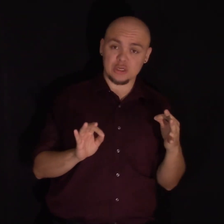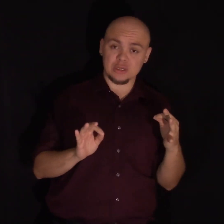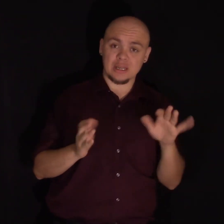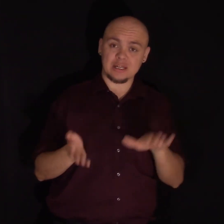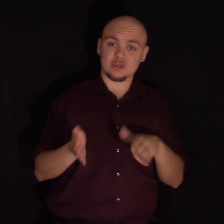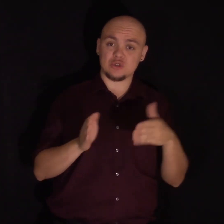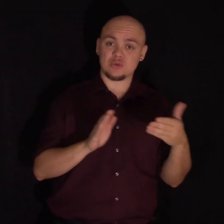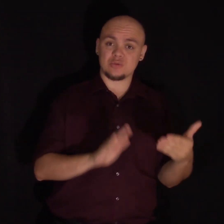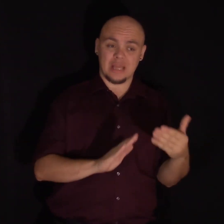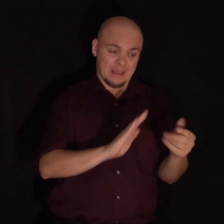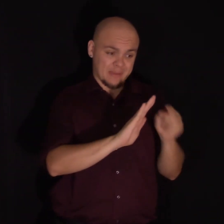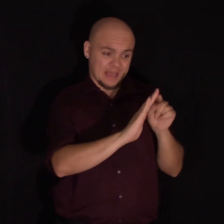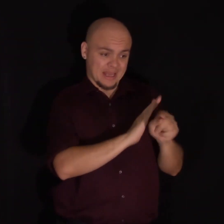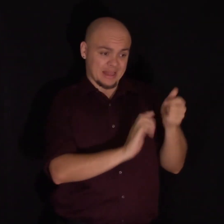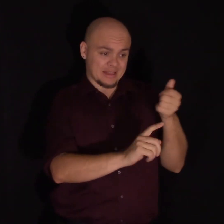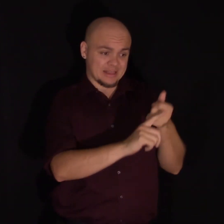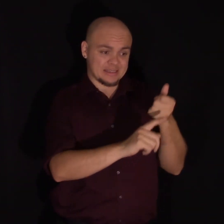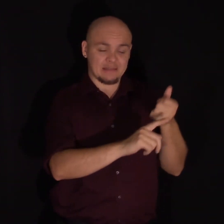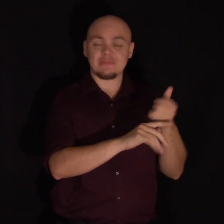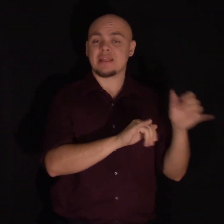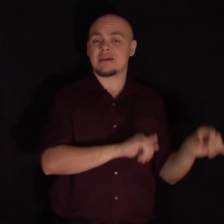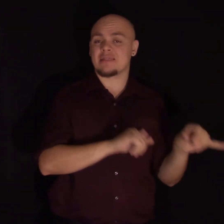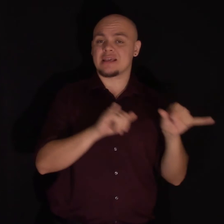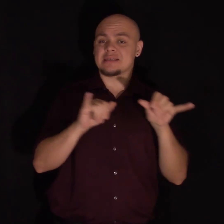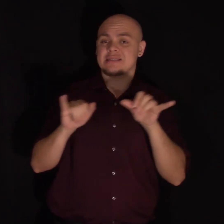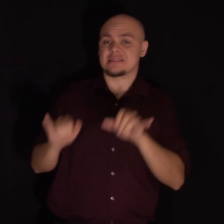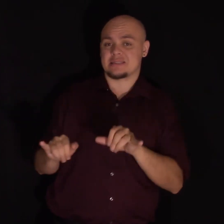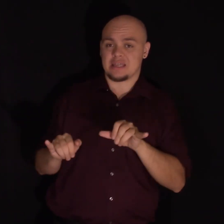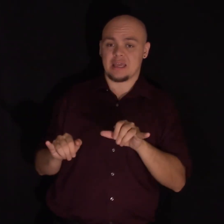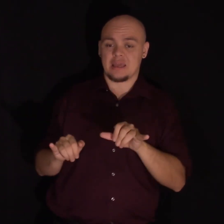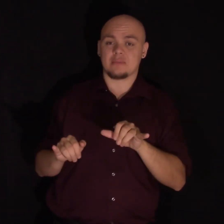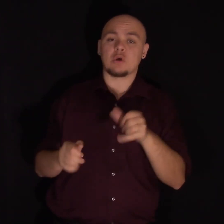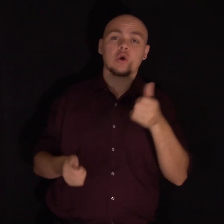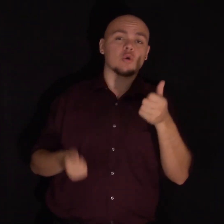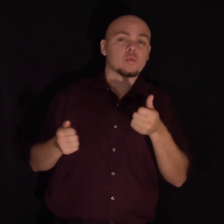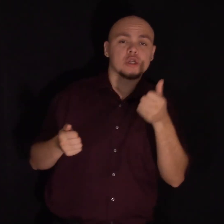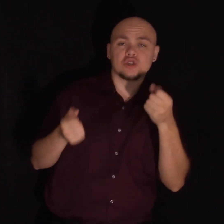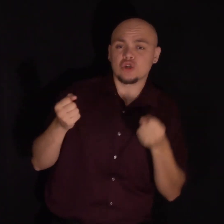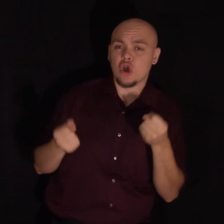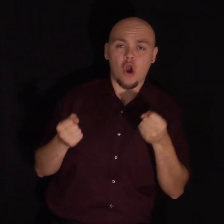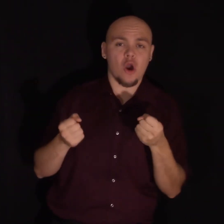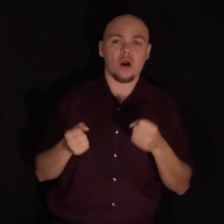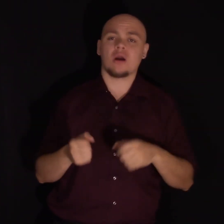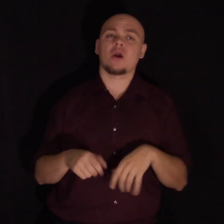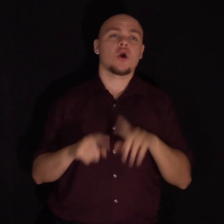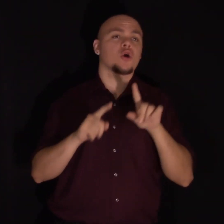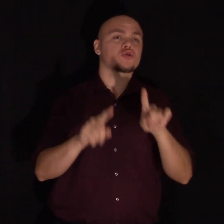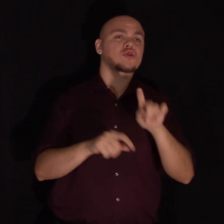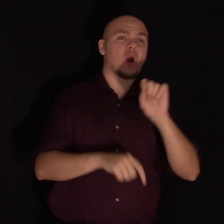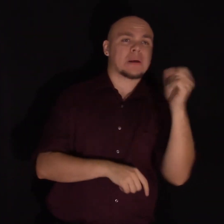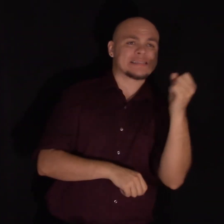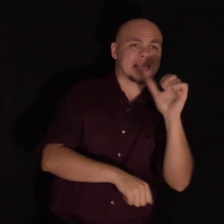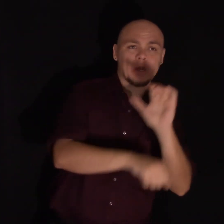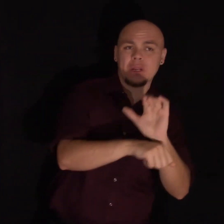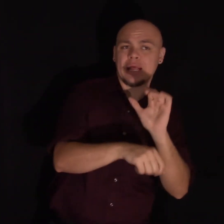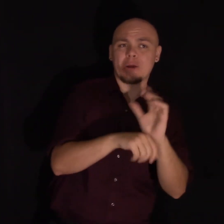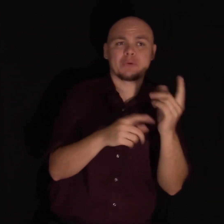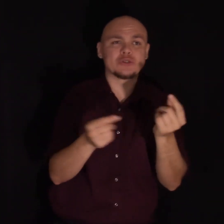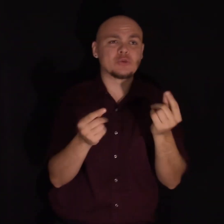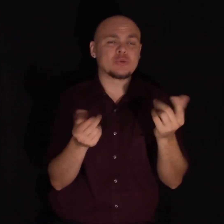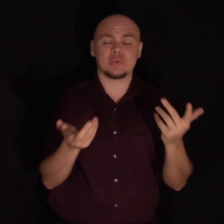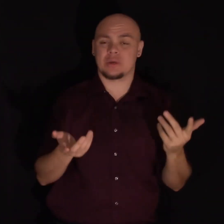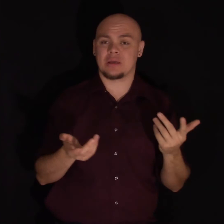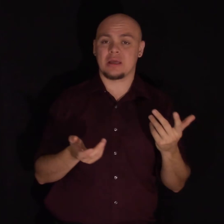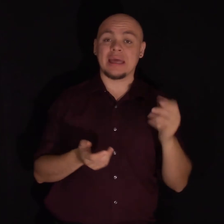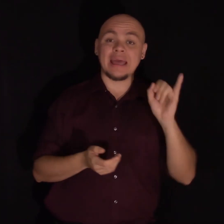by suicide in the same way that we choose what car to drive or where to go on a Saturday night. When someone is in